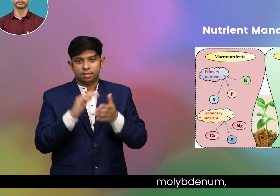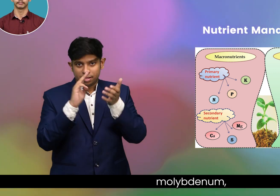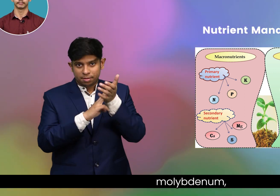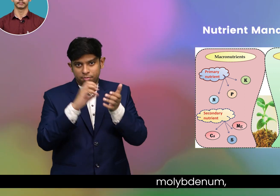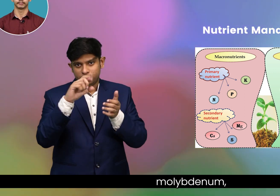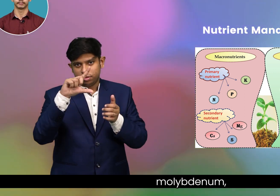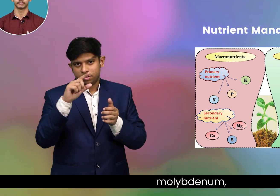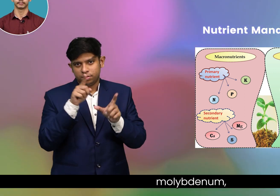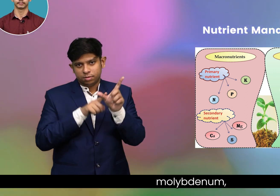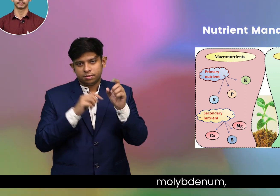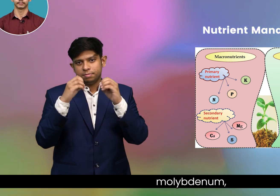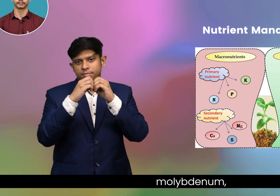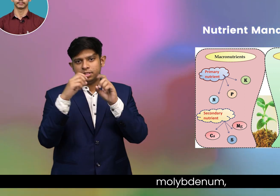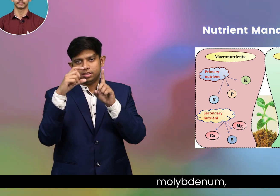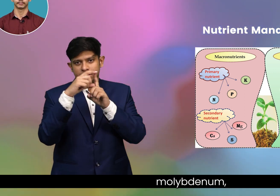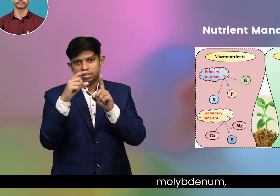molybdenum,